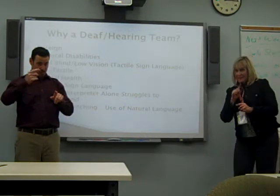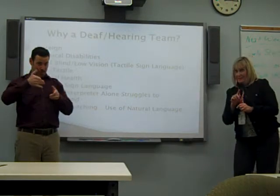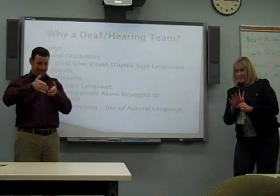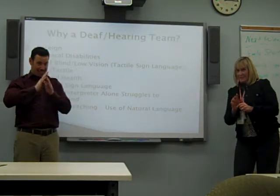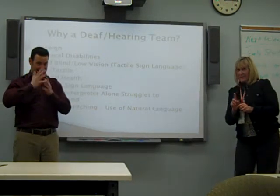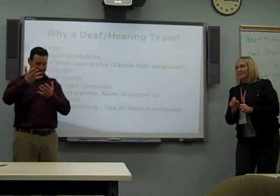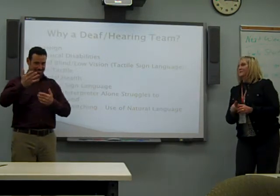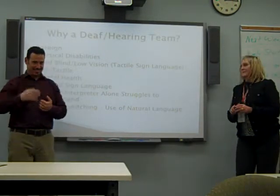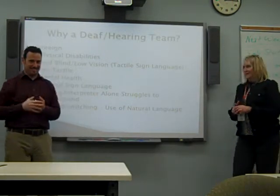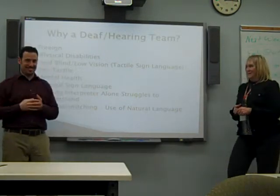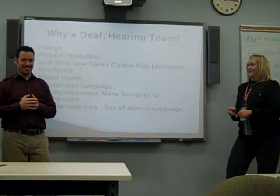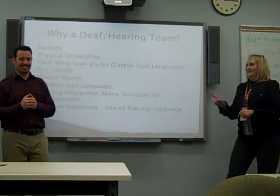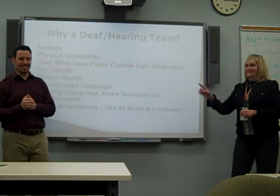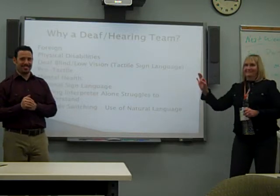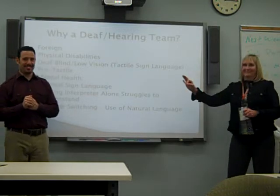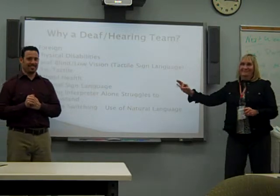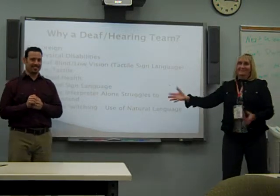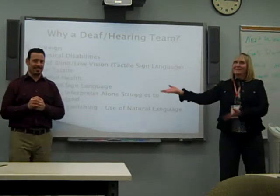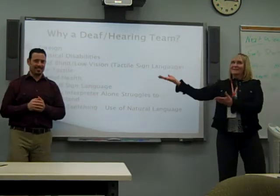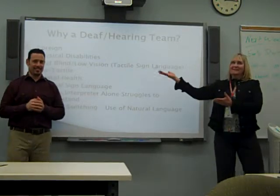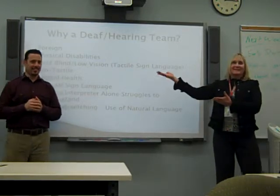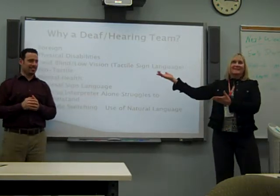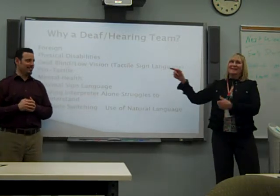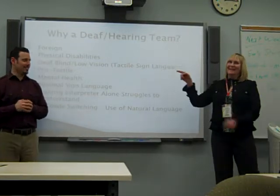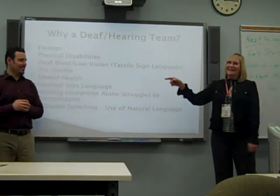Is that what you were asking? Yeah, exactly.